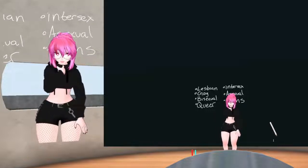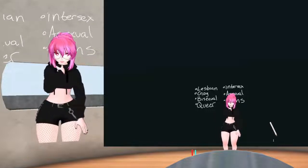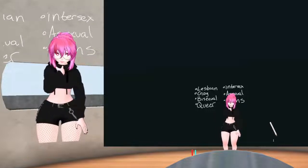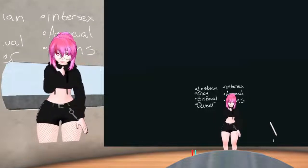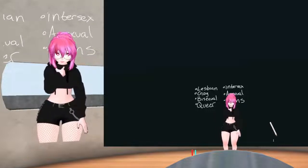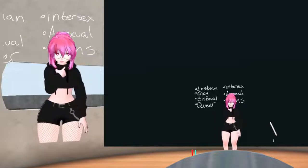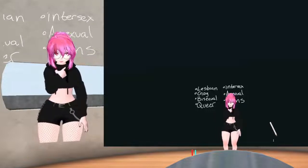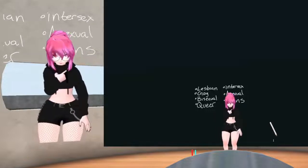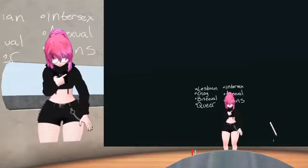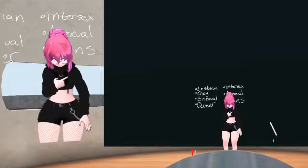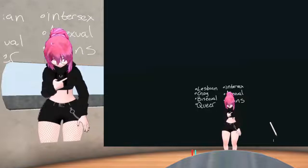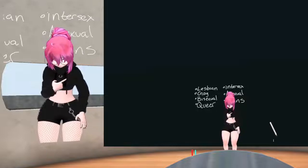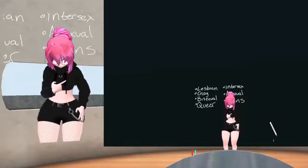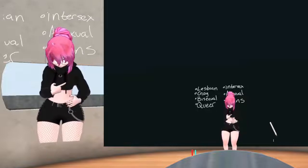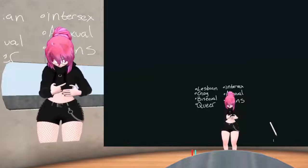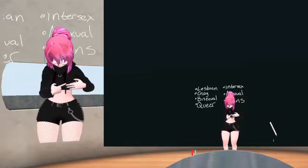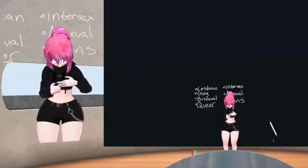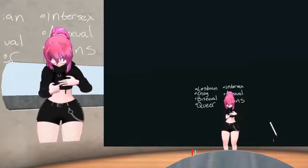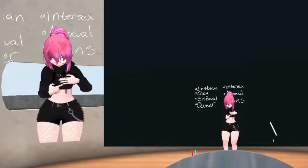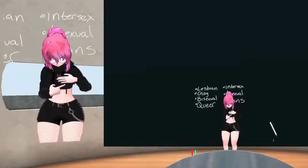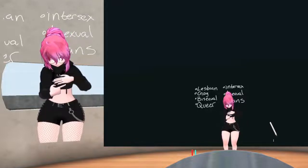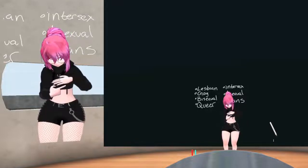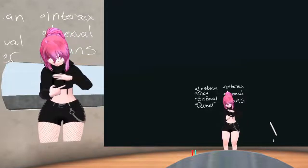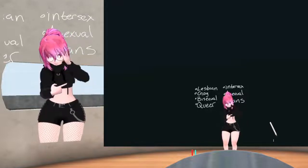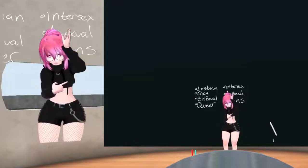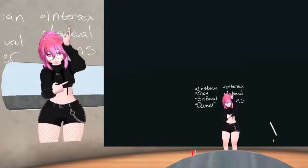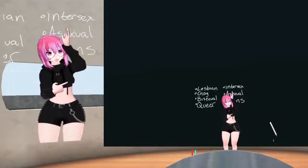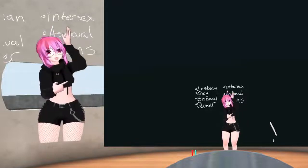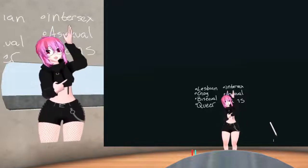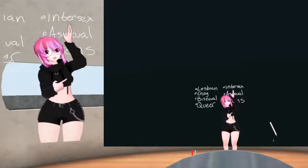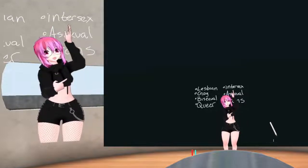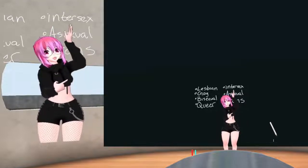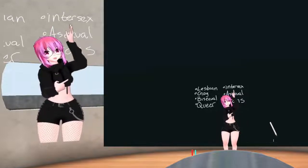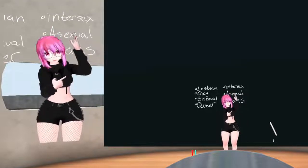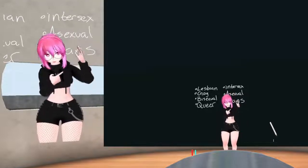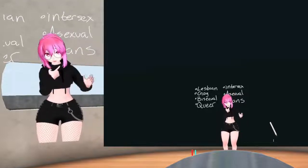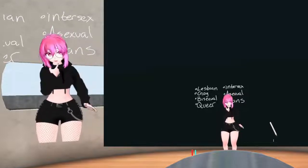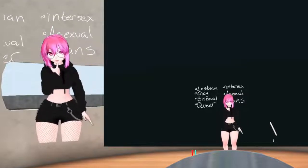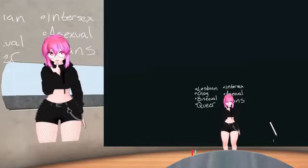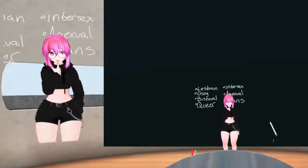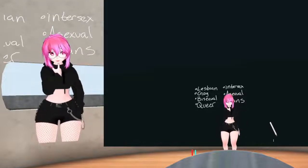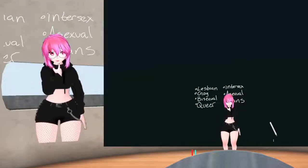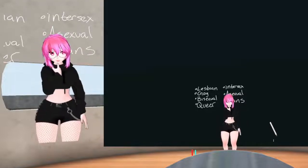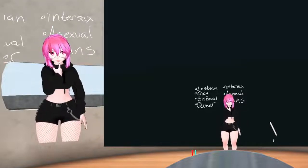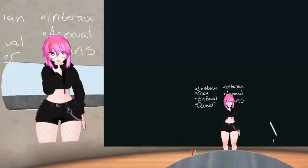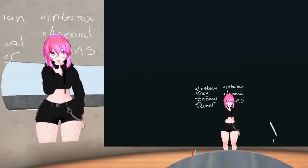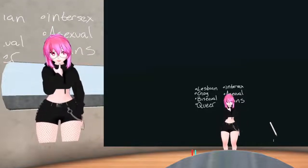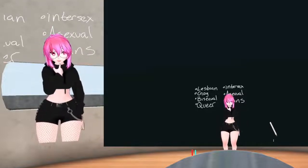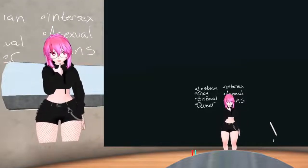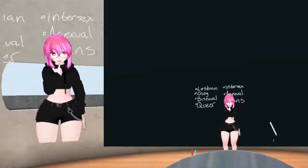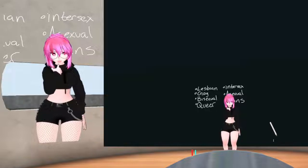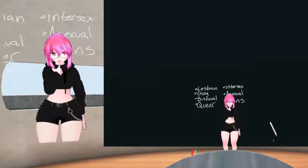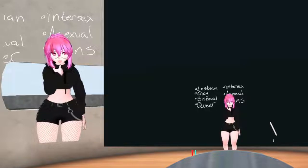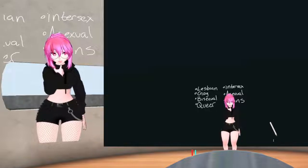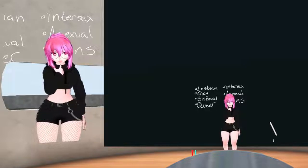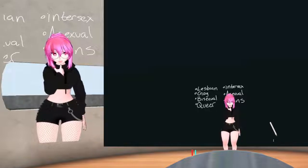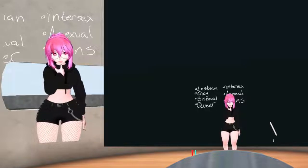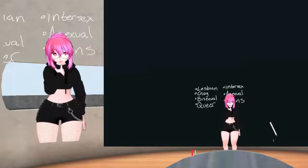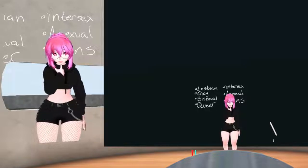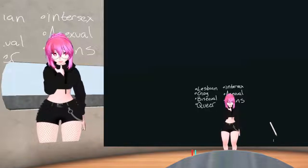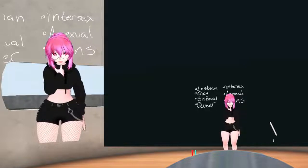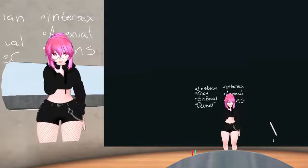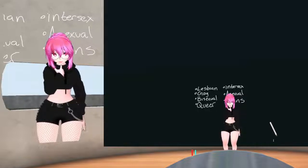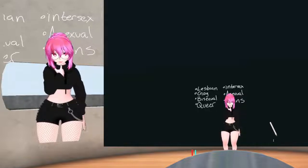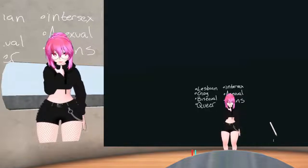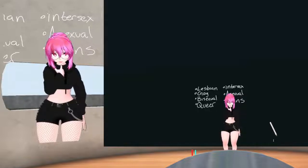like this. I don't know how to word this. Your thumb is pointed up to the sky. So it's either kind of like you have a piece of pizza in